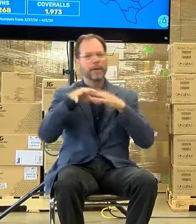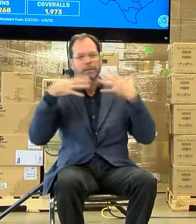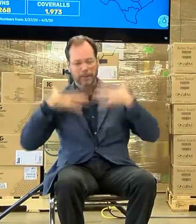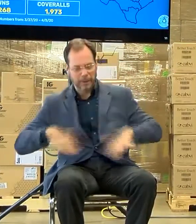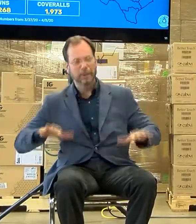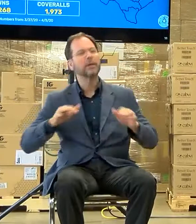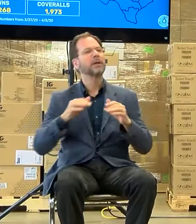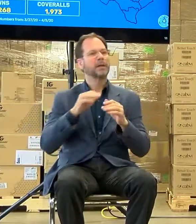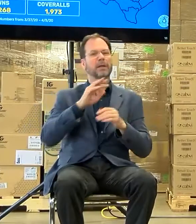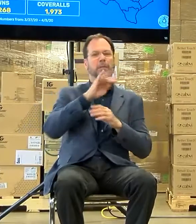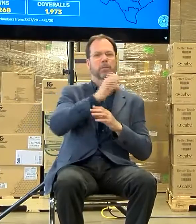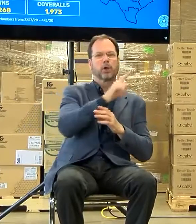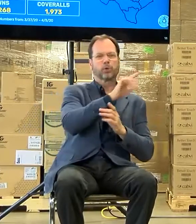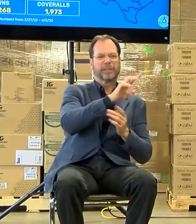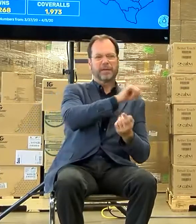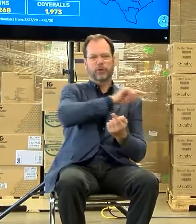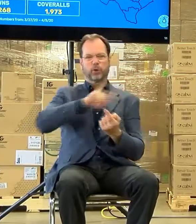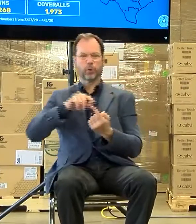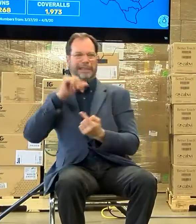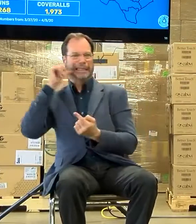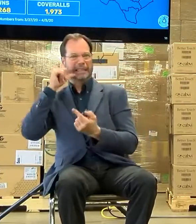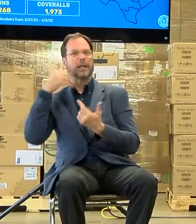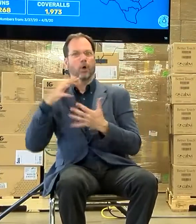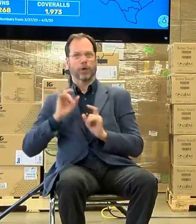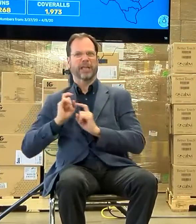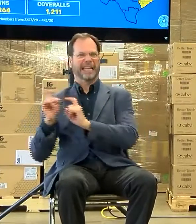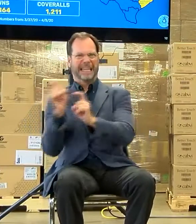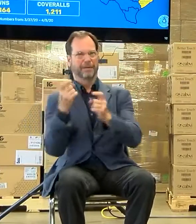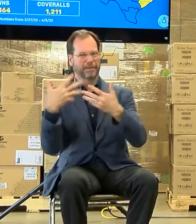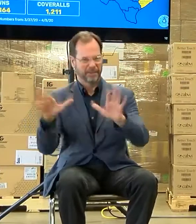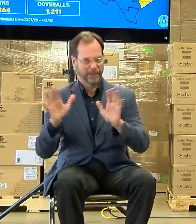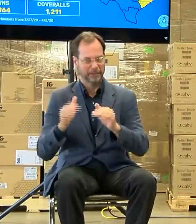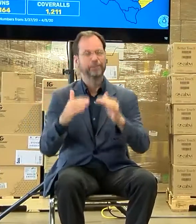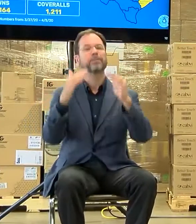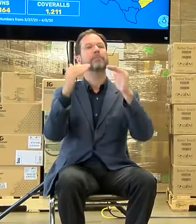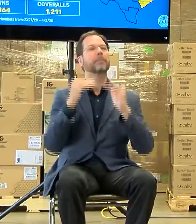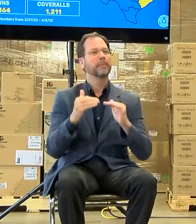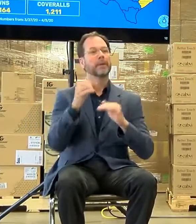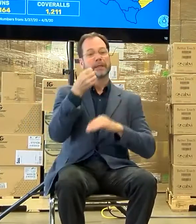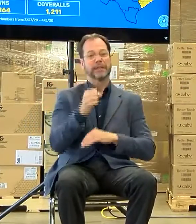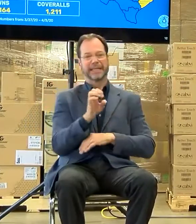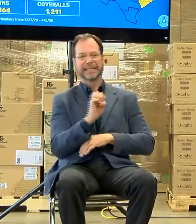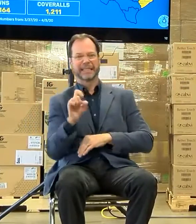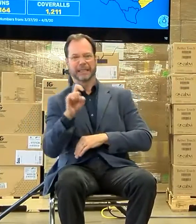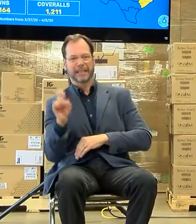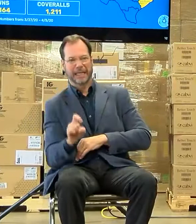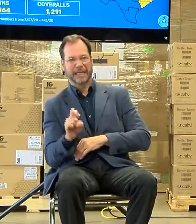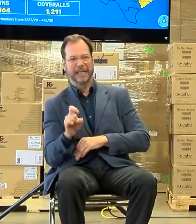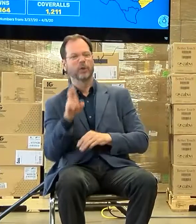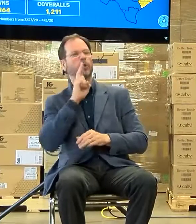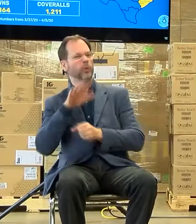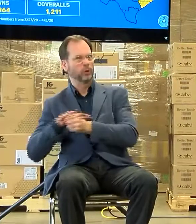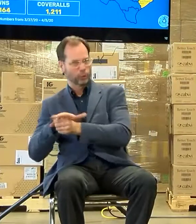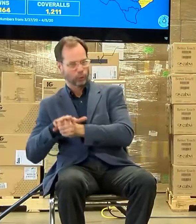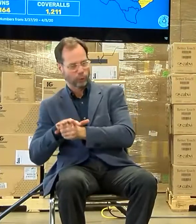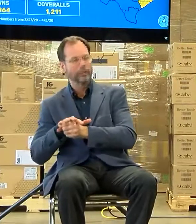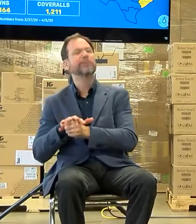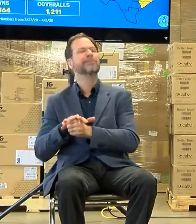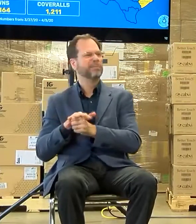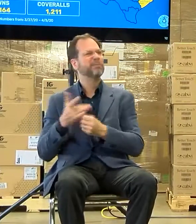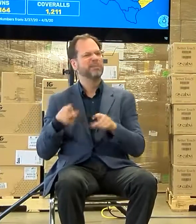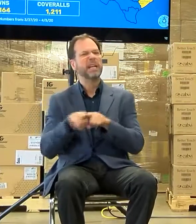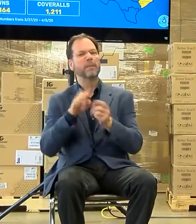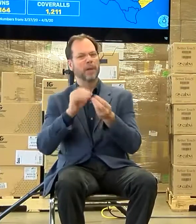March 27th through yesterday have been distributed. Next slide will be for the Southeast Texas or the Houston area. Again,